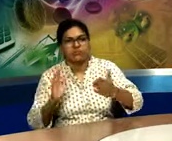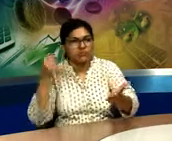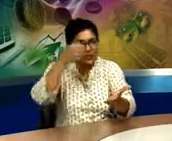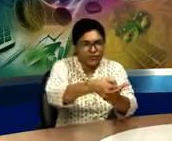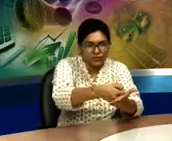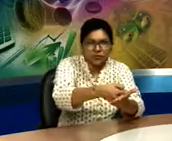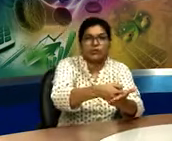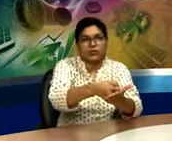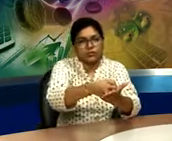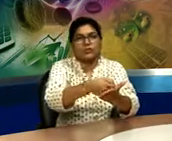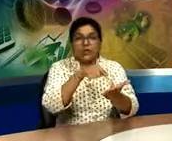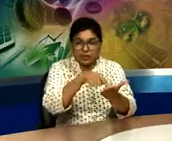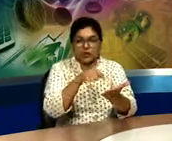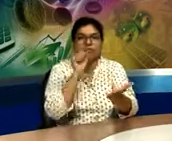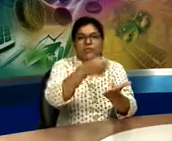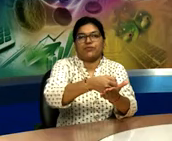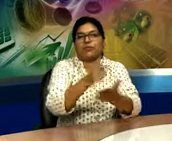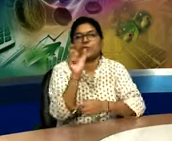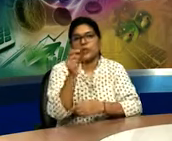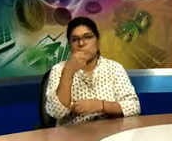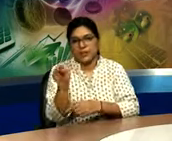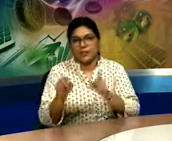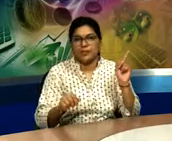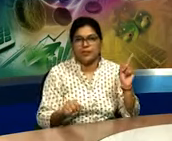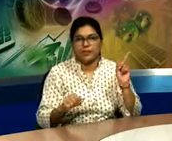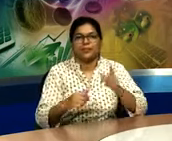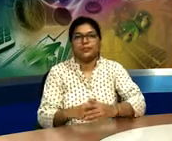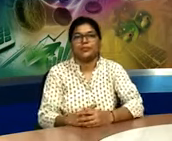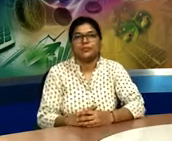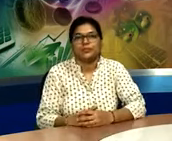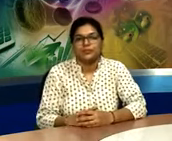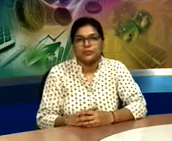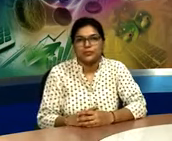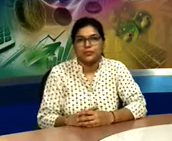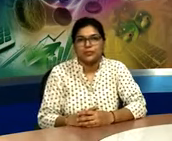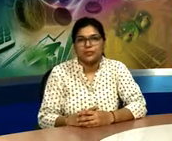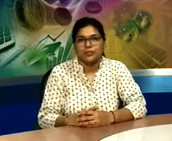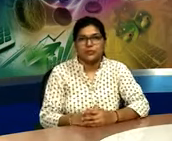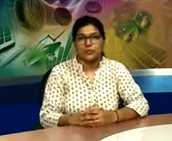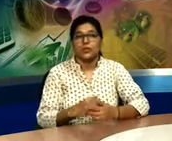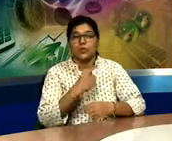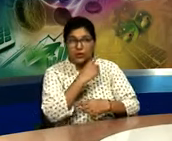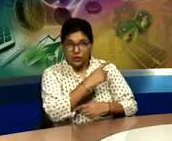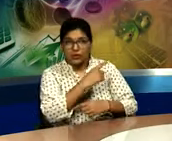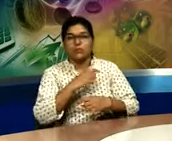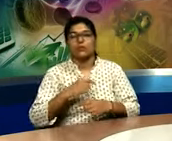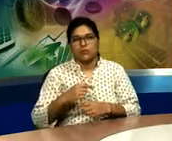means to arrive means to arrive